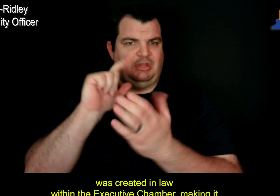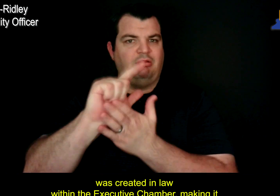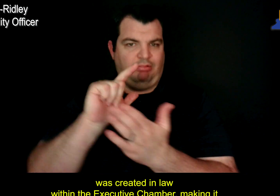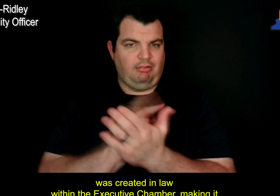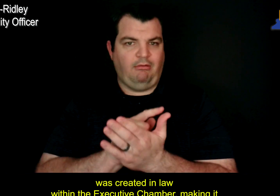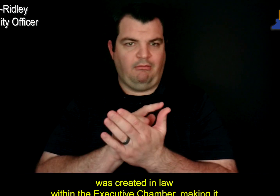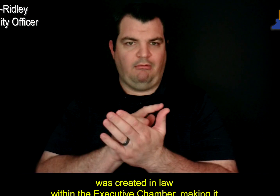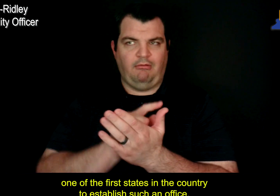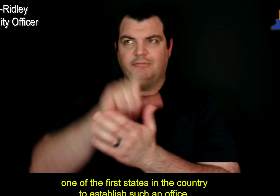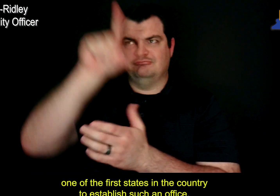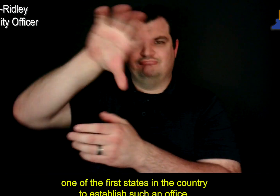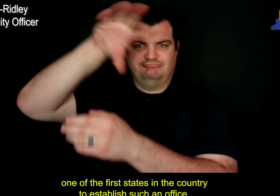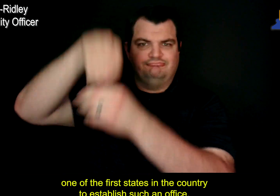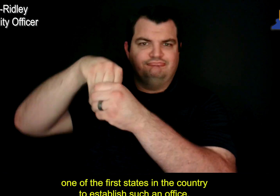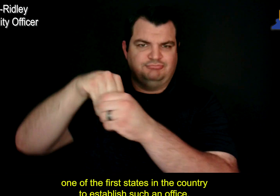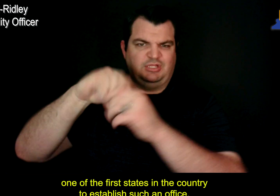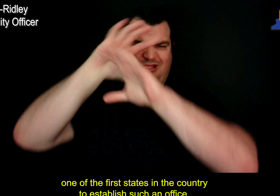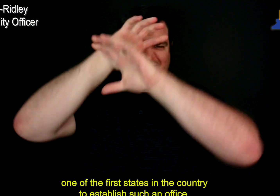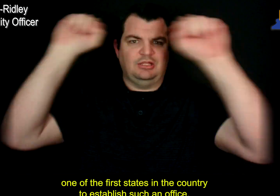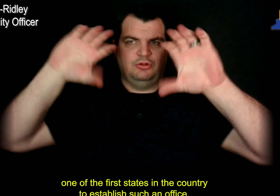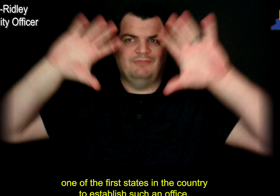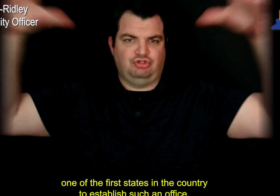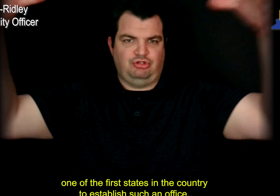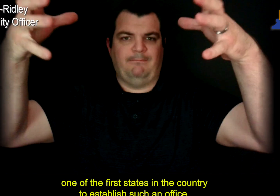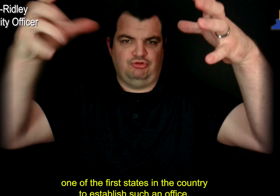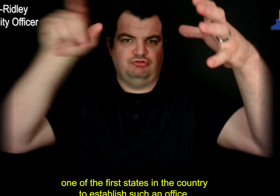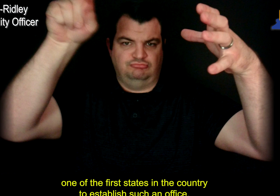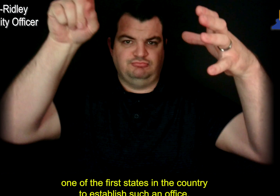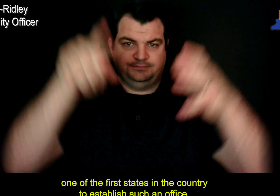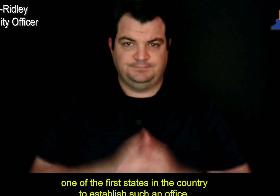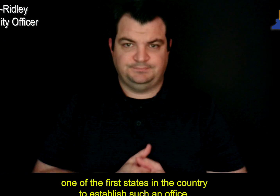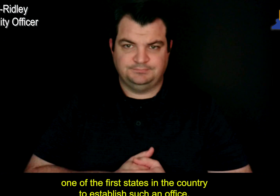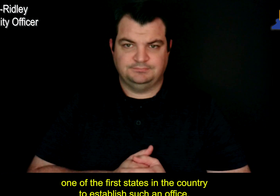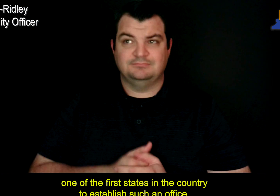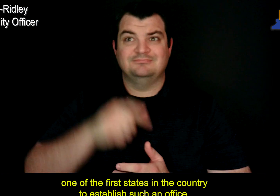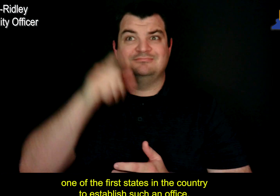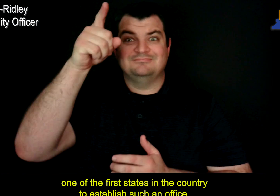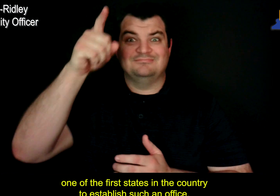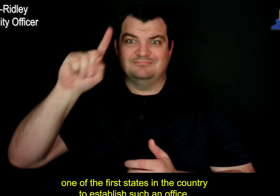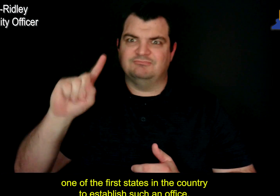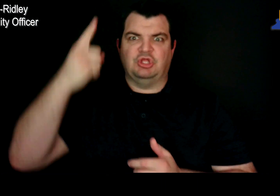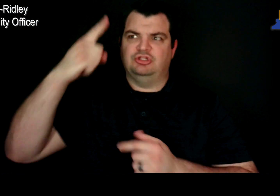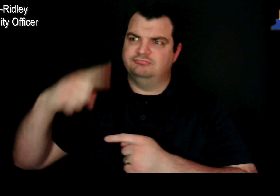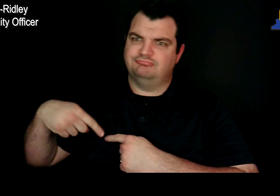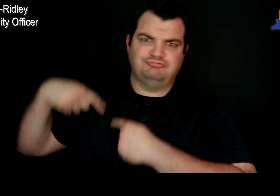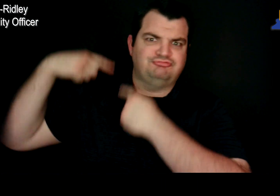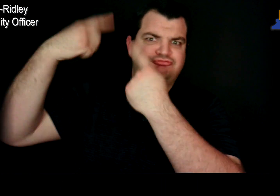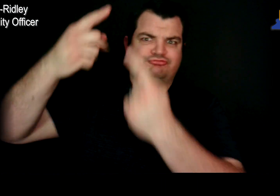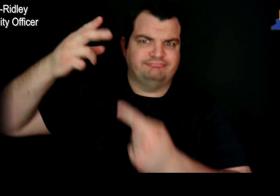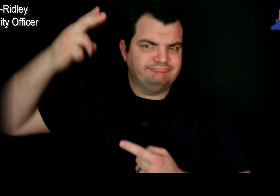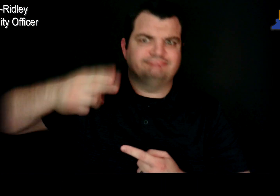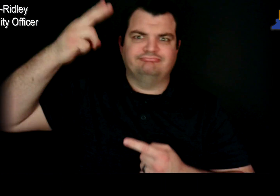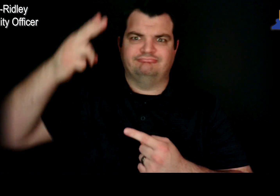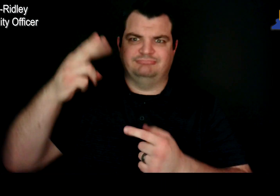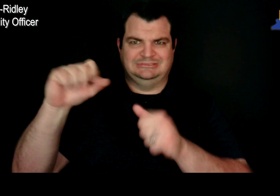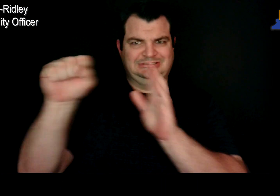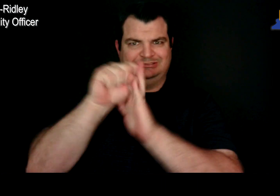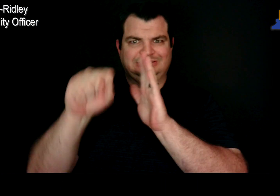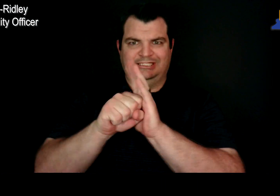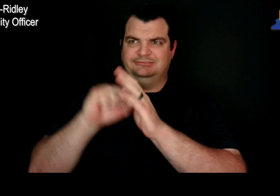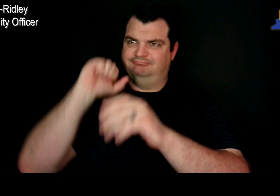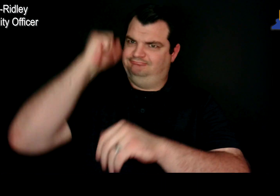chamber, making it one of the first states in the country to establish such an office.